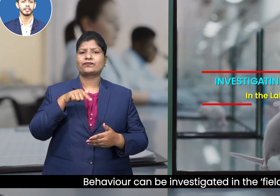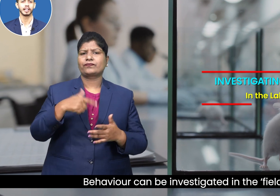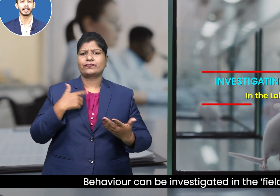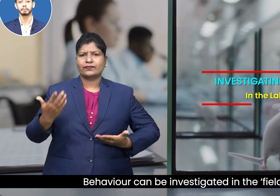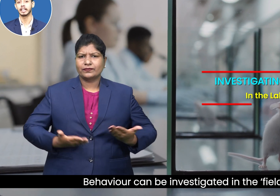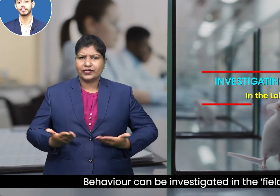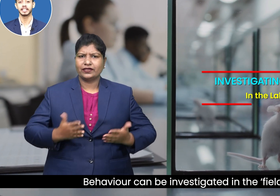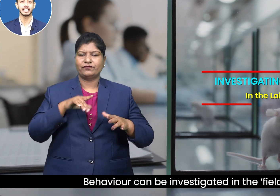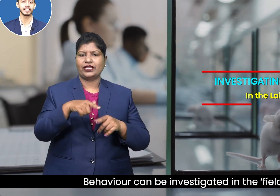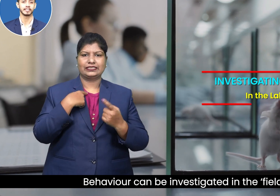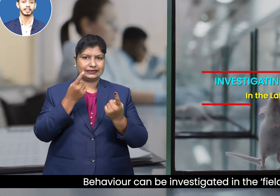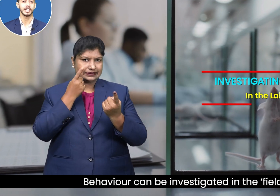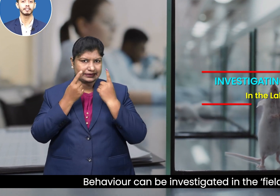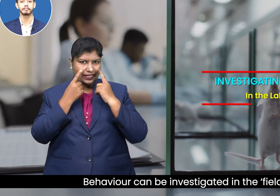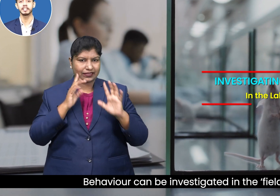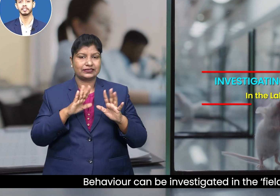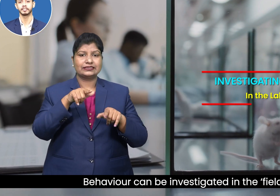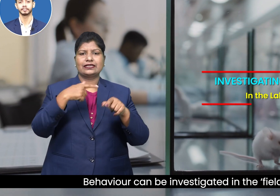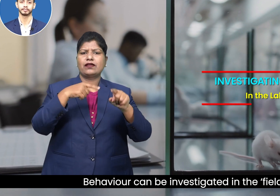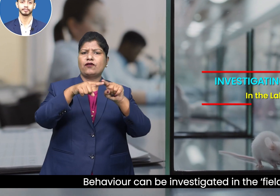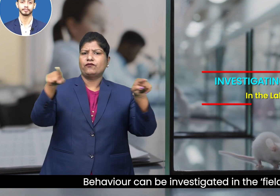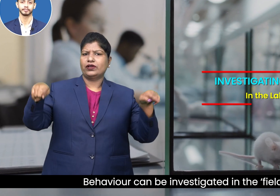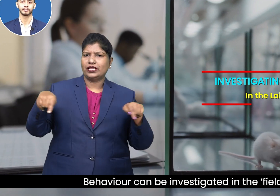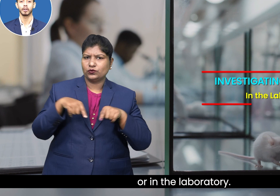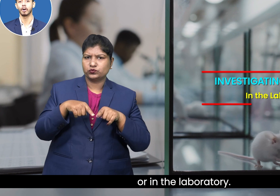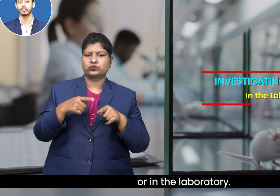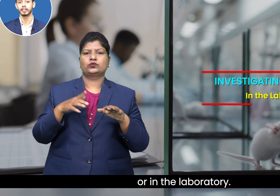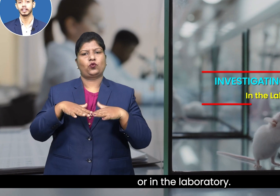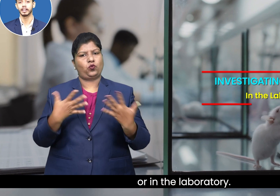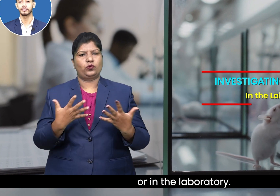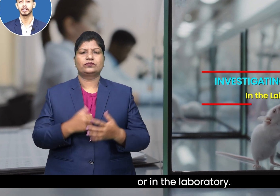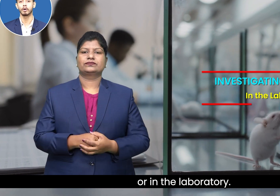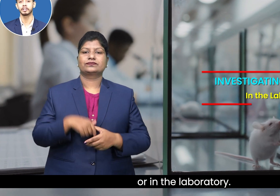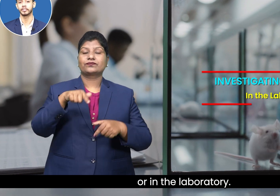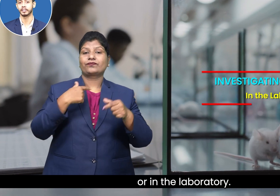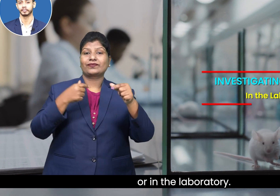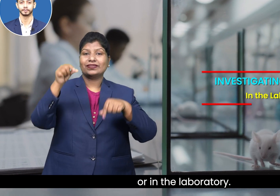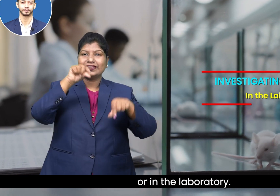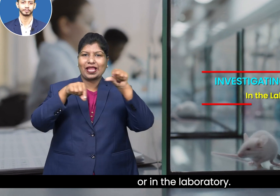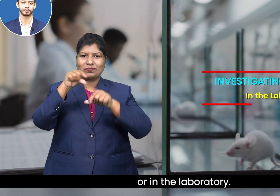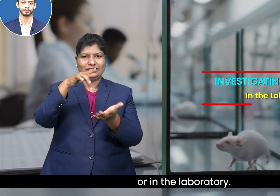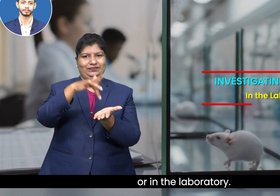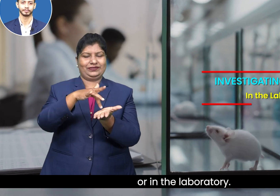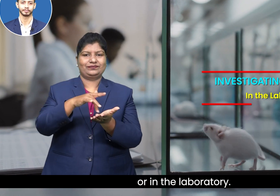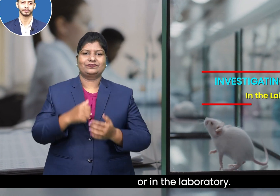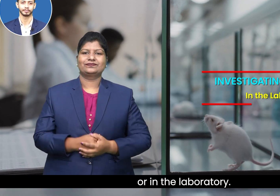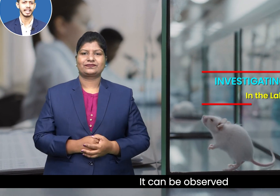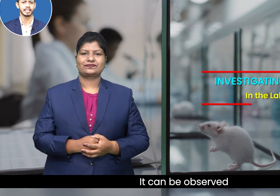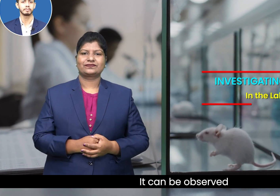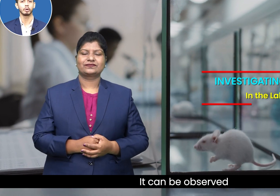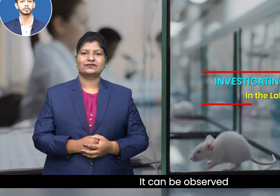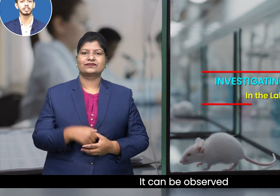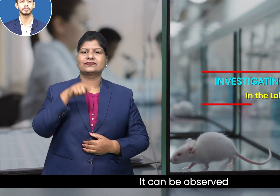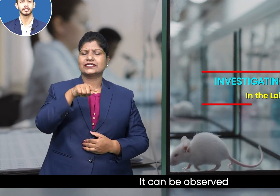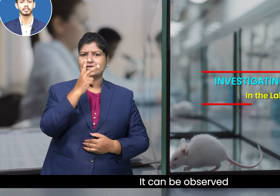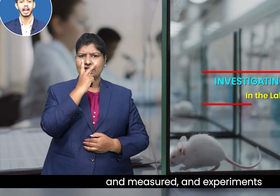Behavior can be investigated in the field or in the laboratory. It can